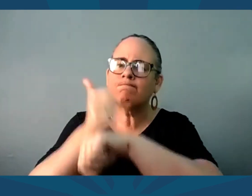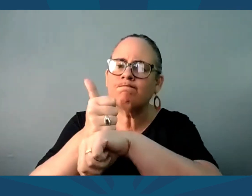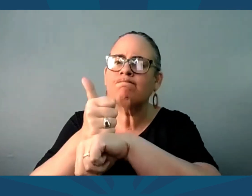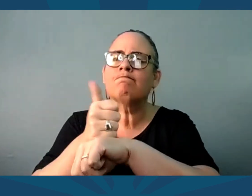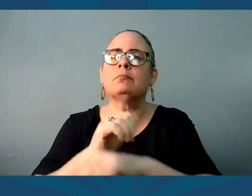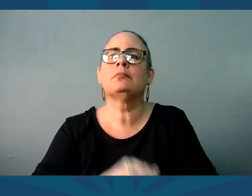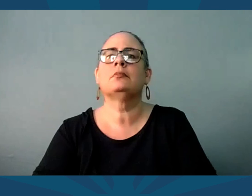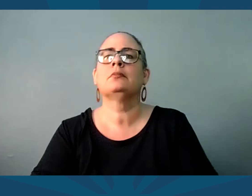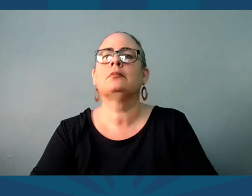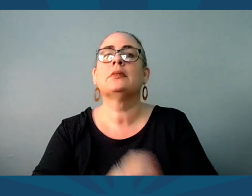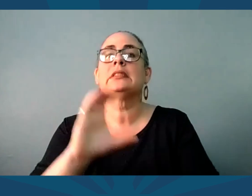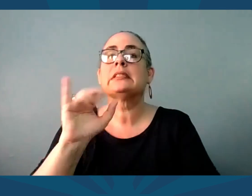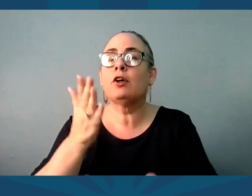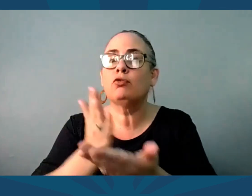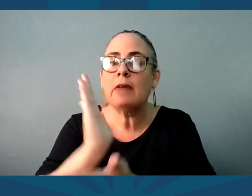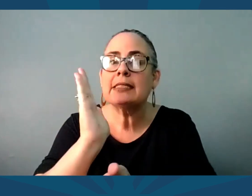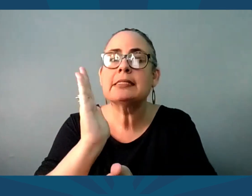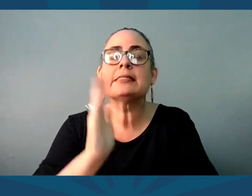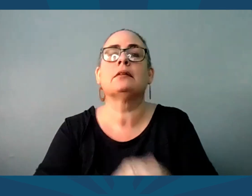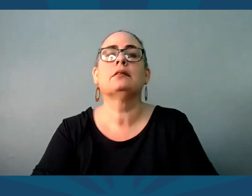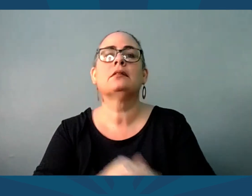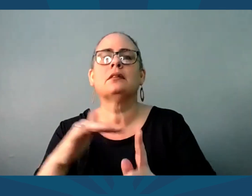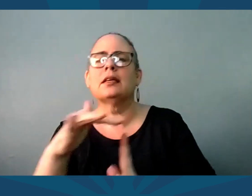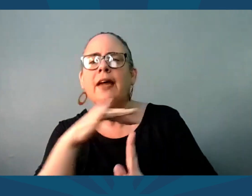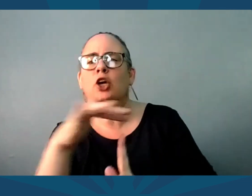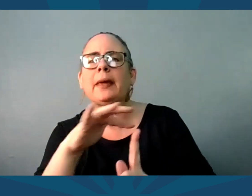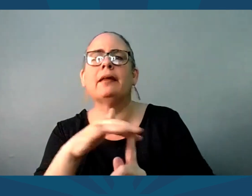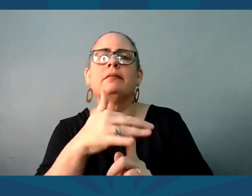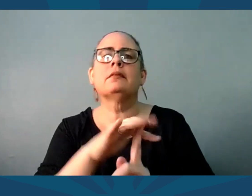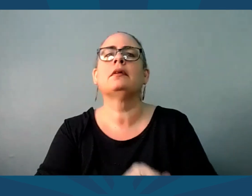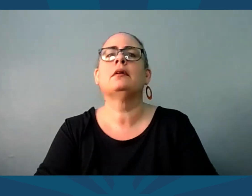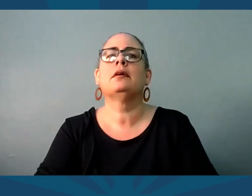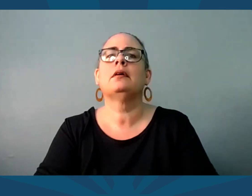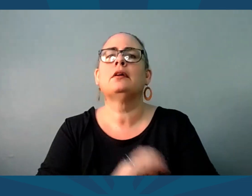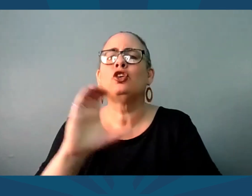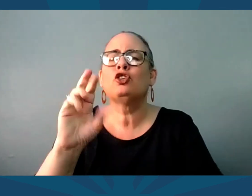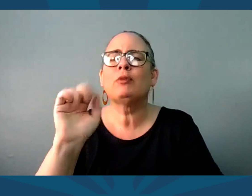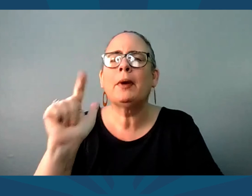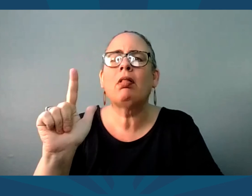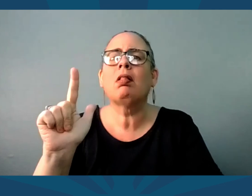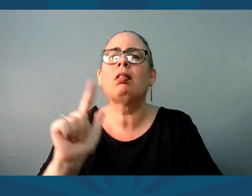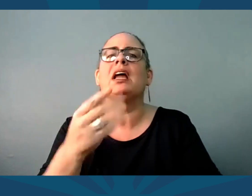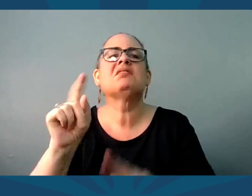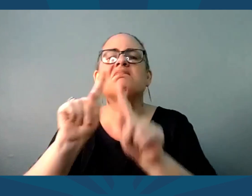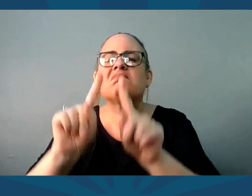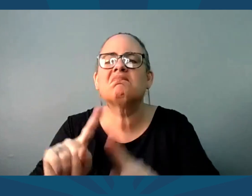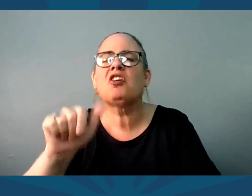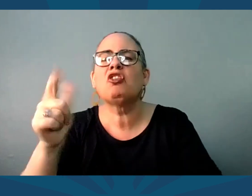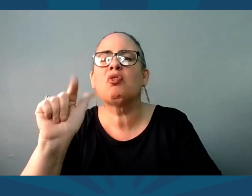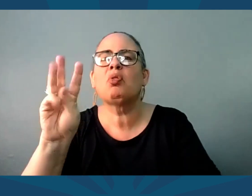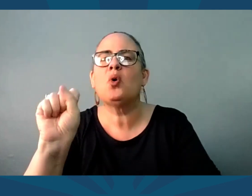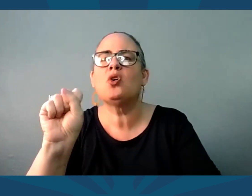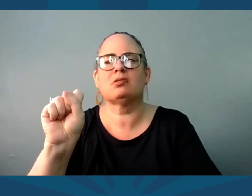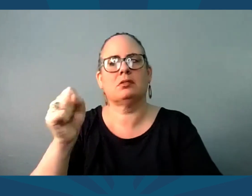enforces consumer protection, civil rights, environmental, criminal, and